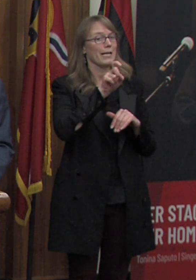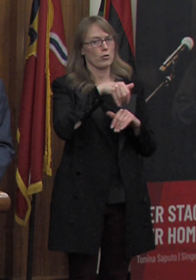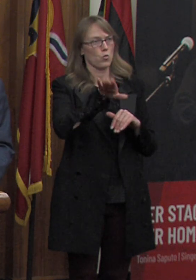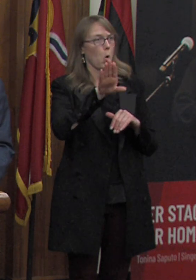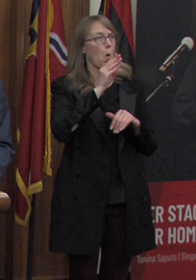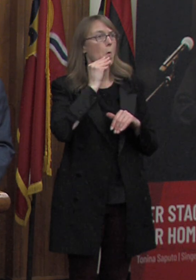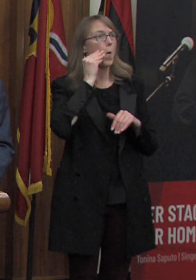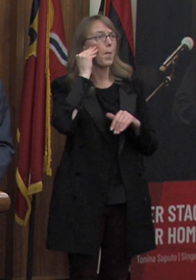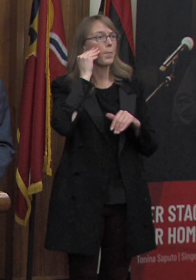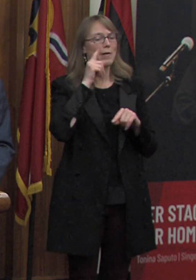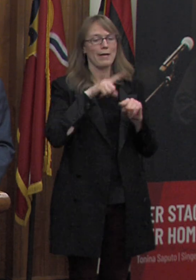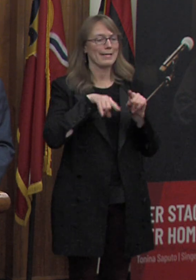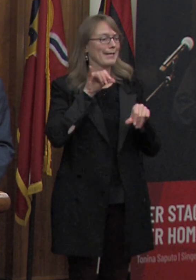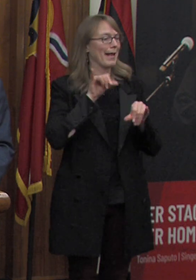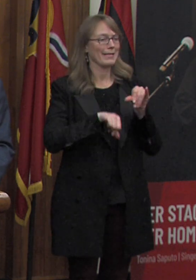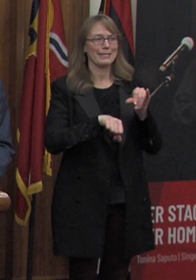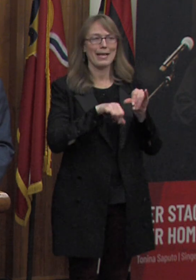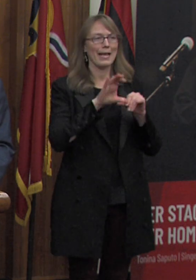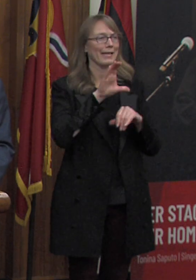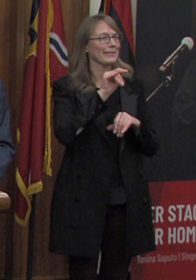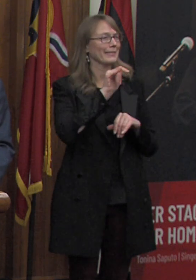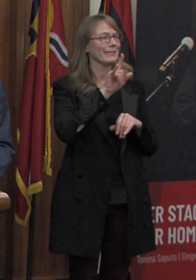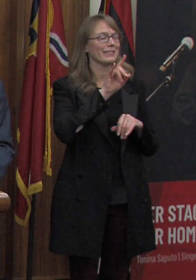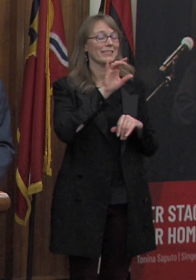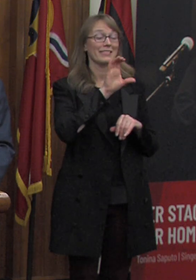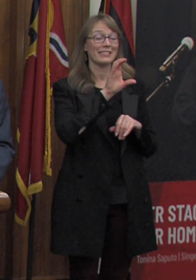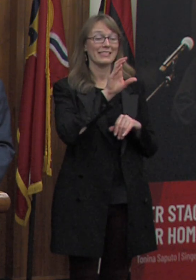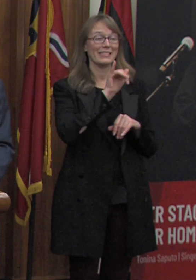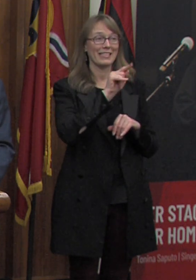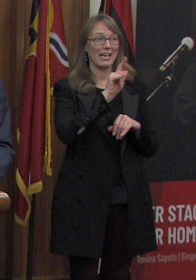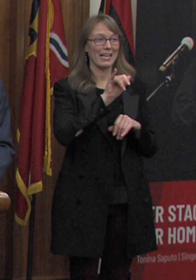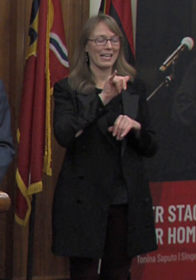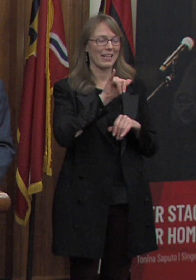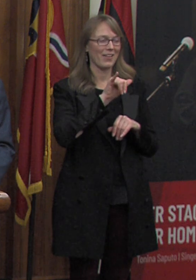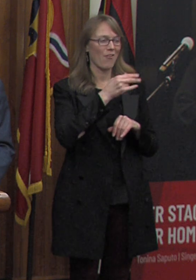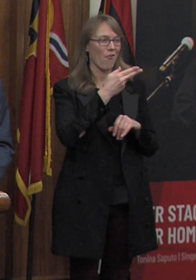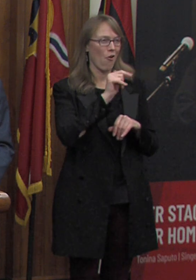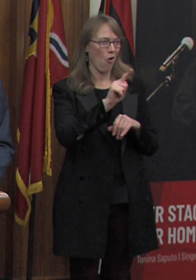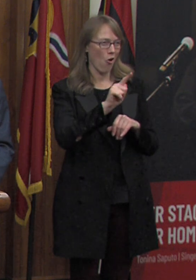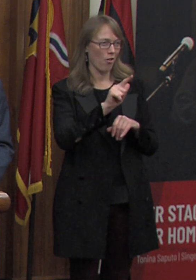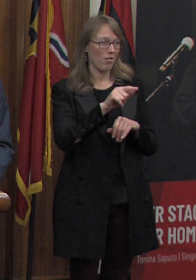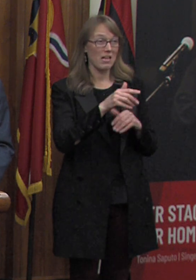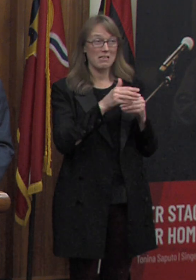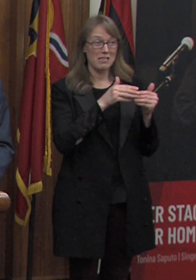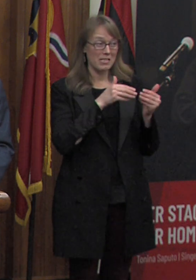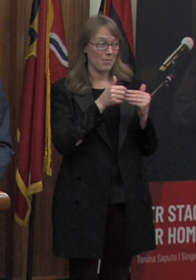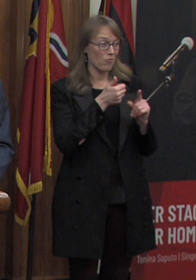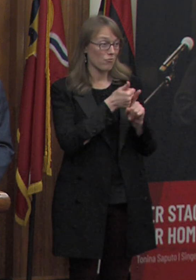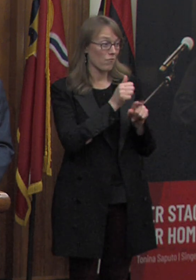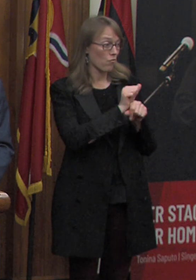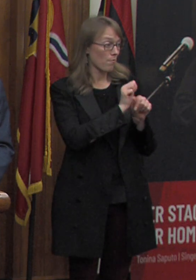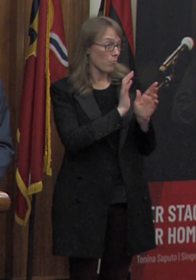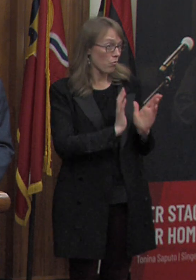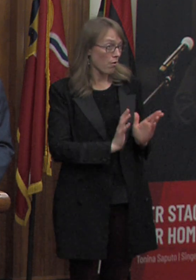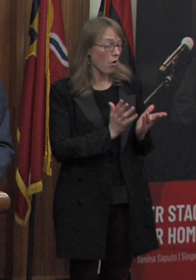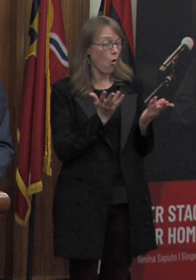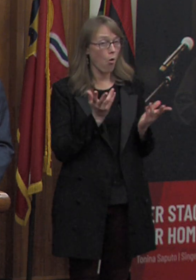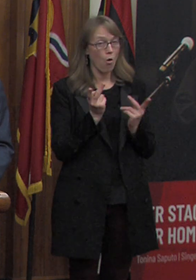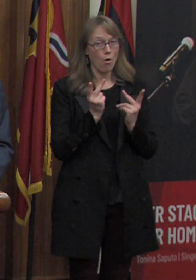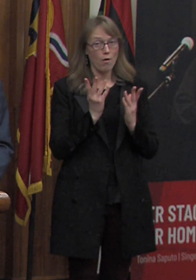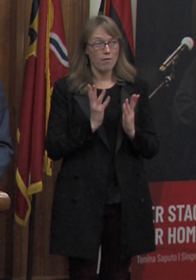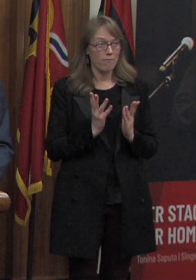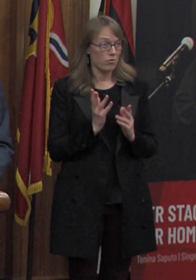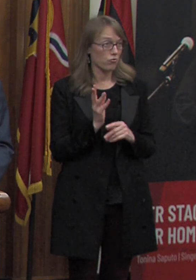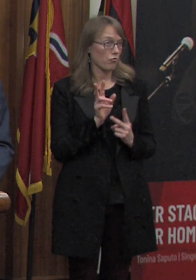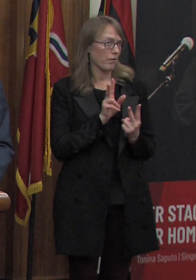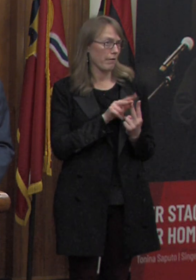Hall. That'll apply to both employees and visitors to City Hall. So it's just one of the steps that